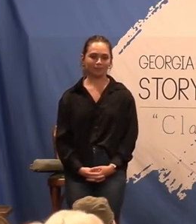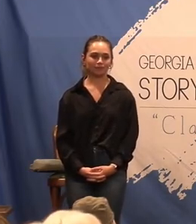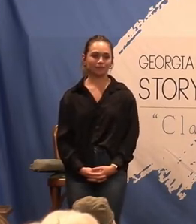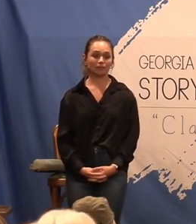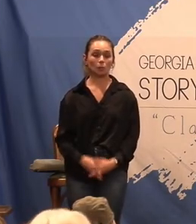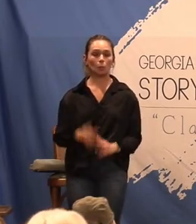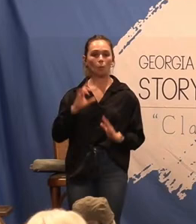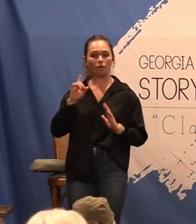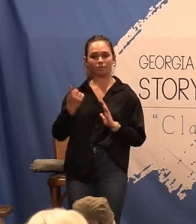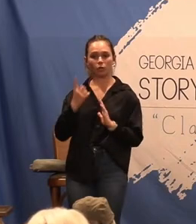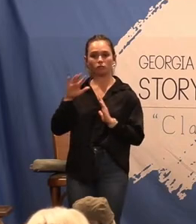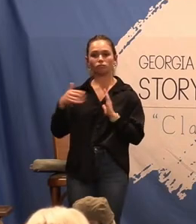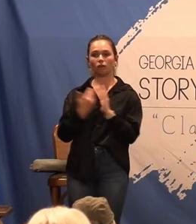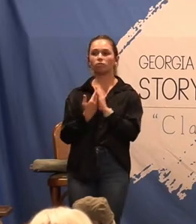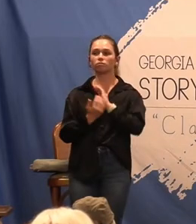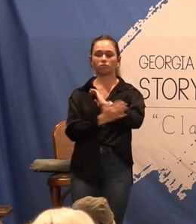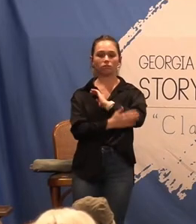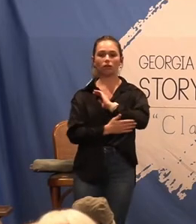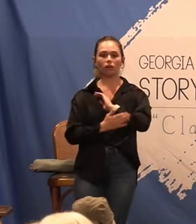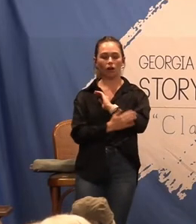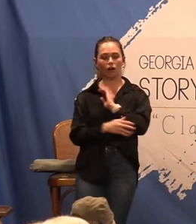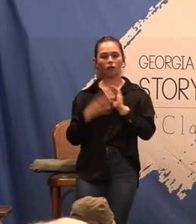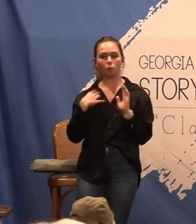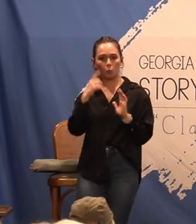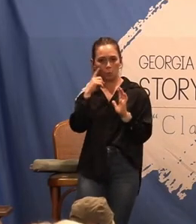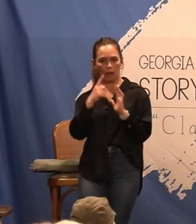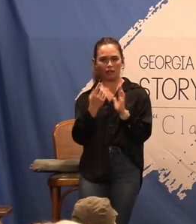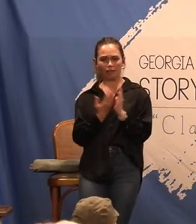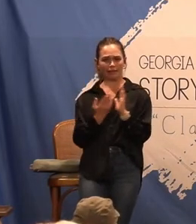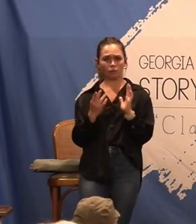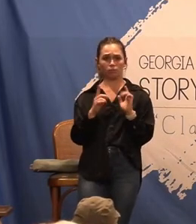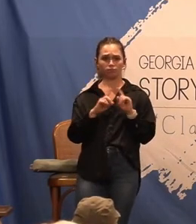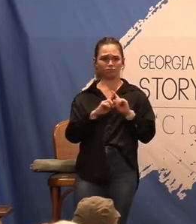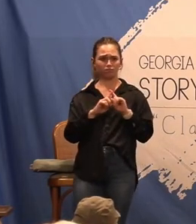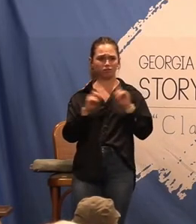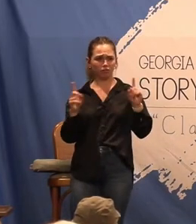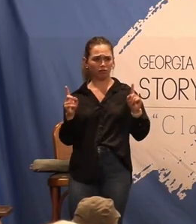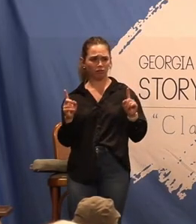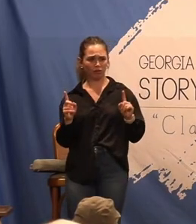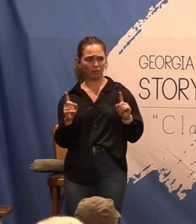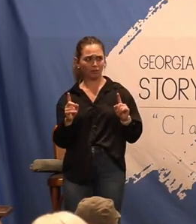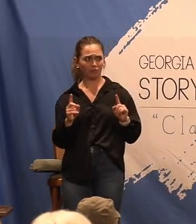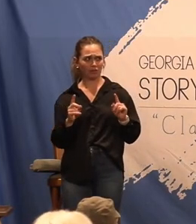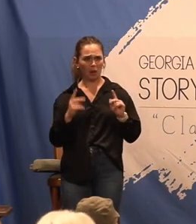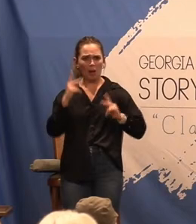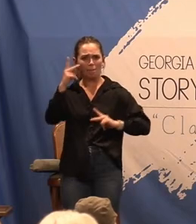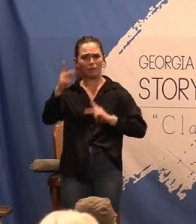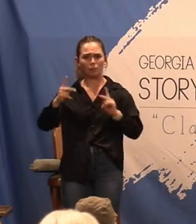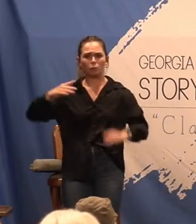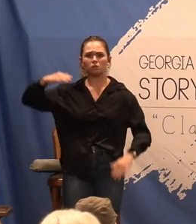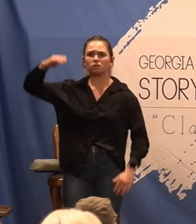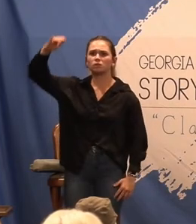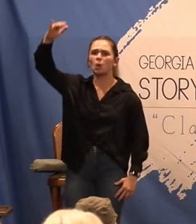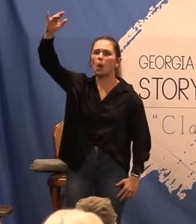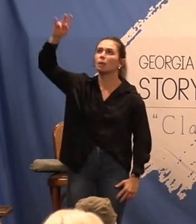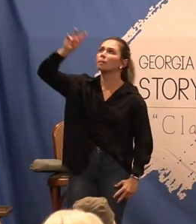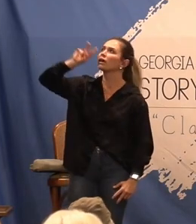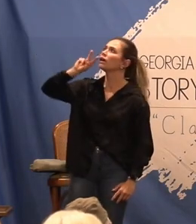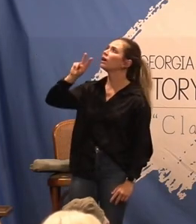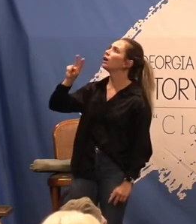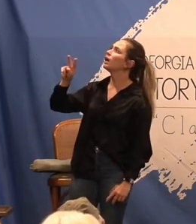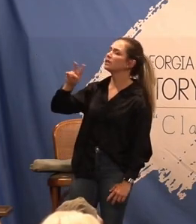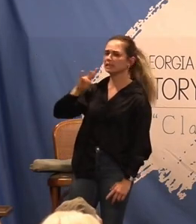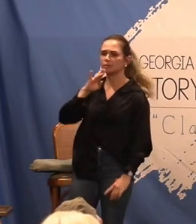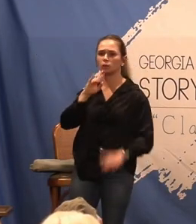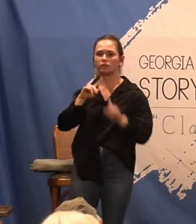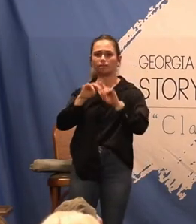When I first came to this country, I realized that things were different. People were taller than me,